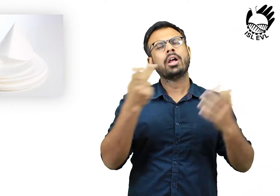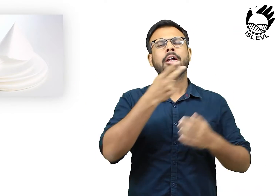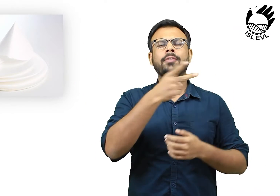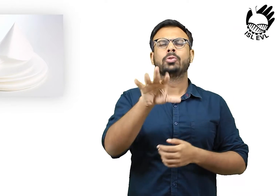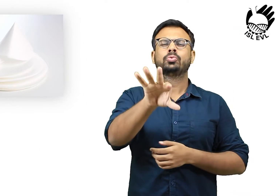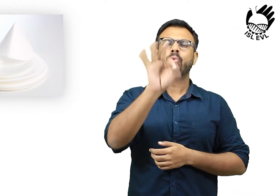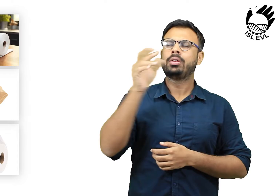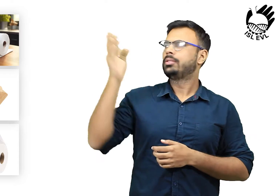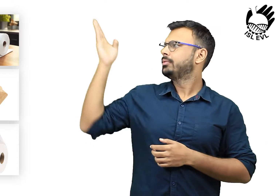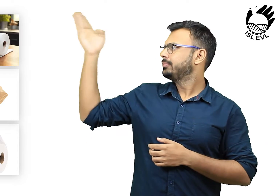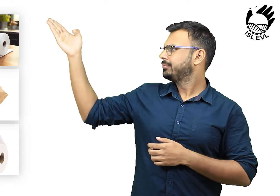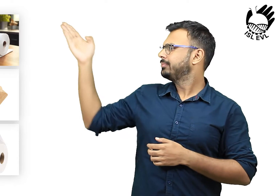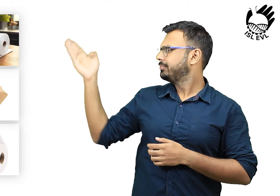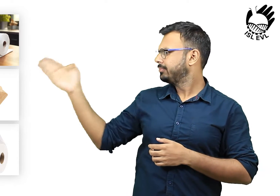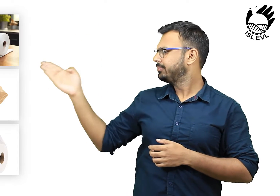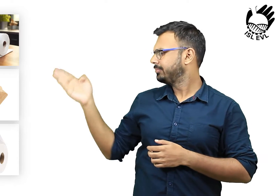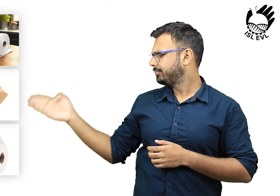Measuring 40 cm cube is required.